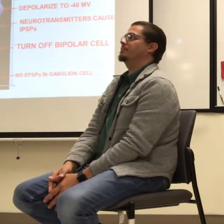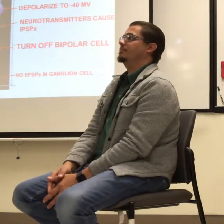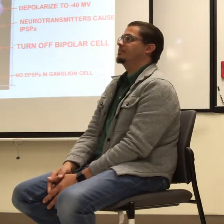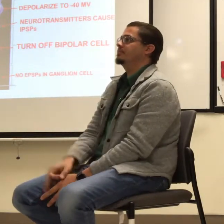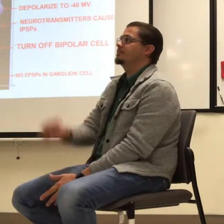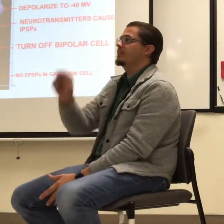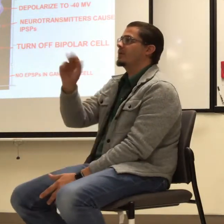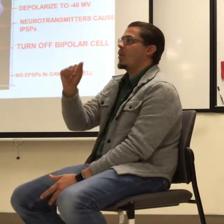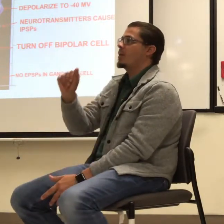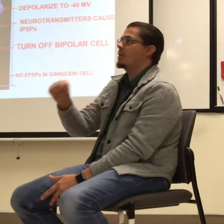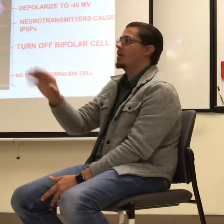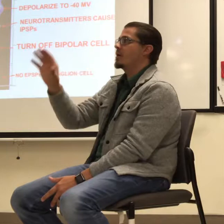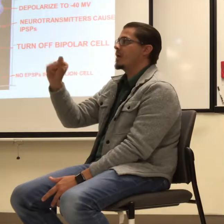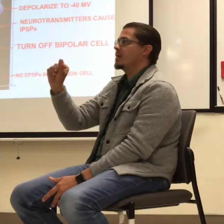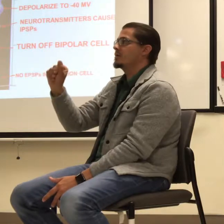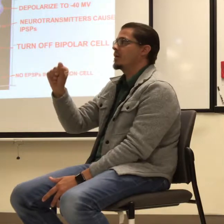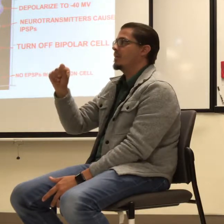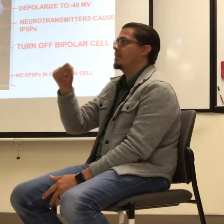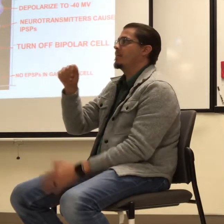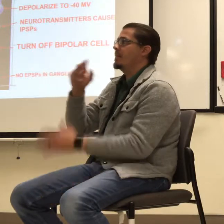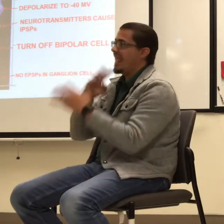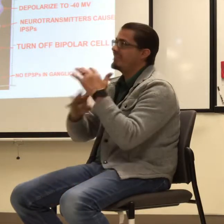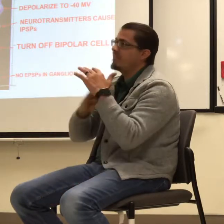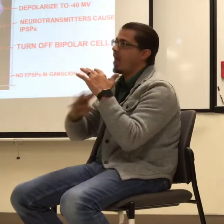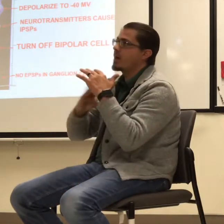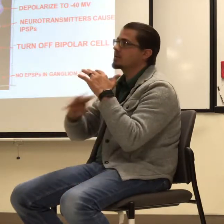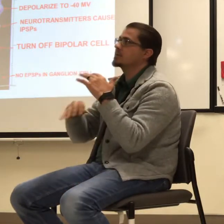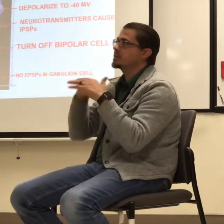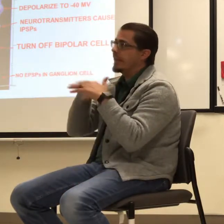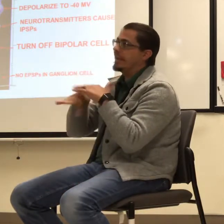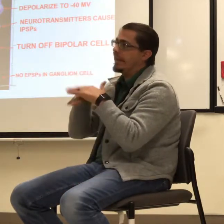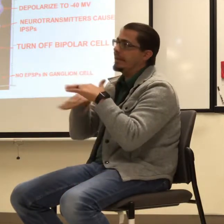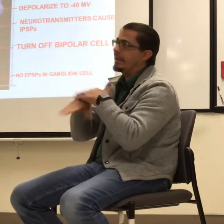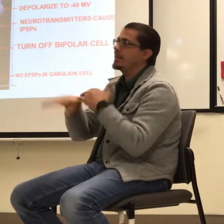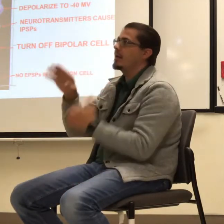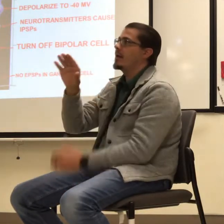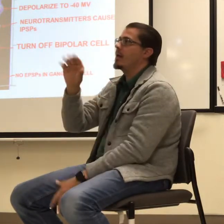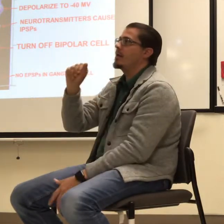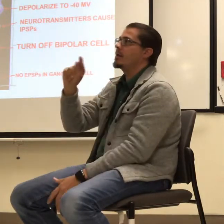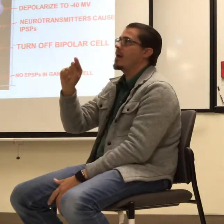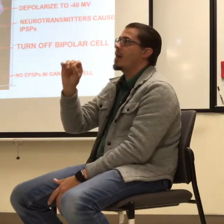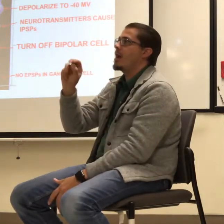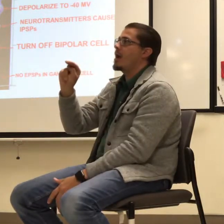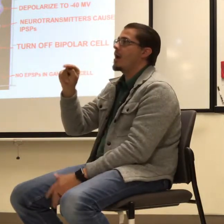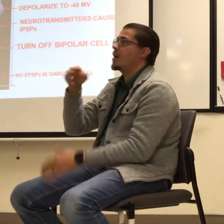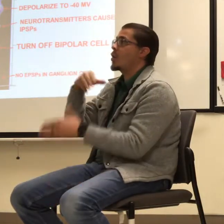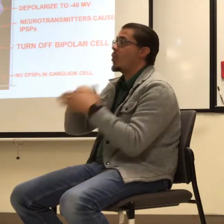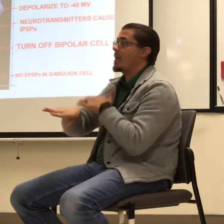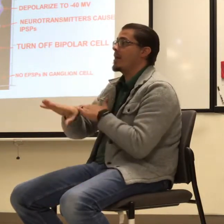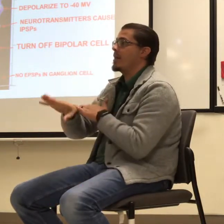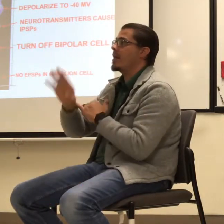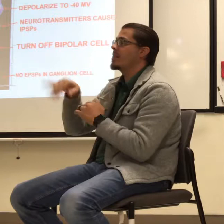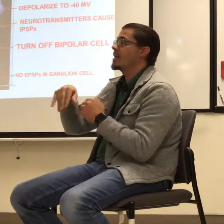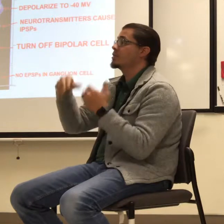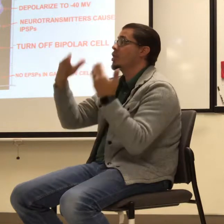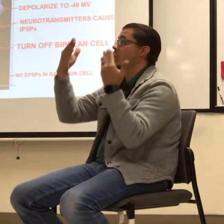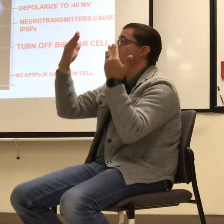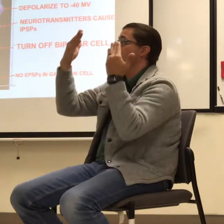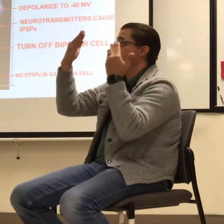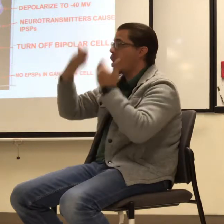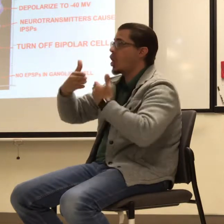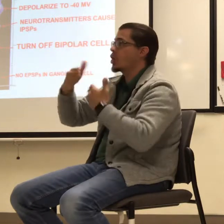calcium, influx. Okay, the cations go in. That's the dark